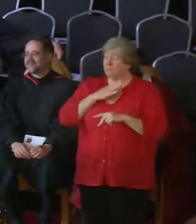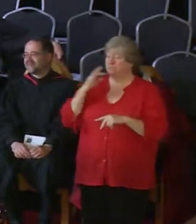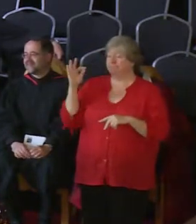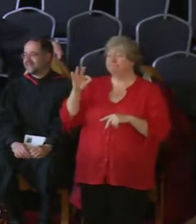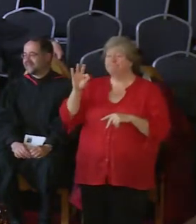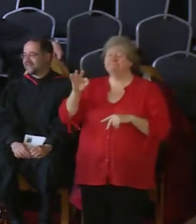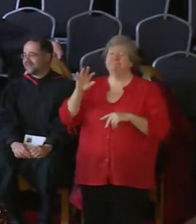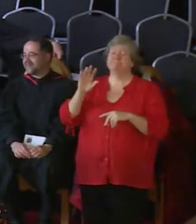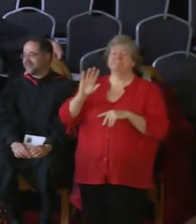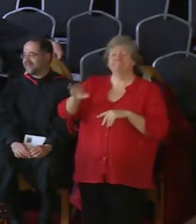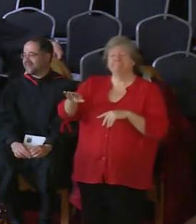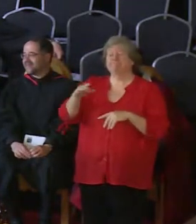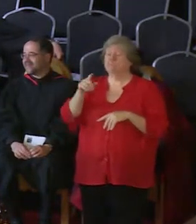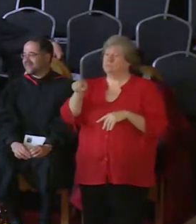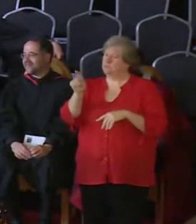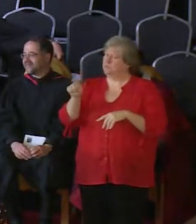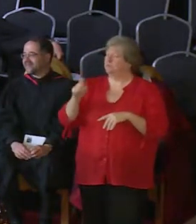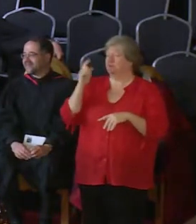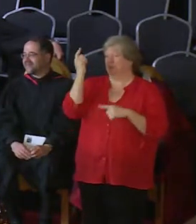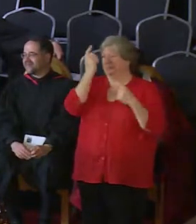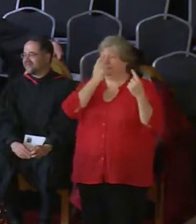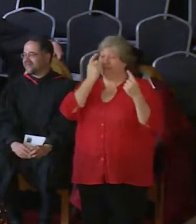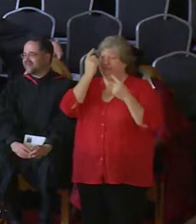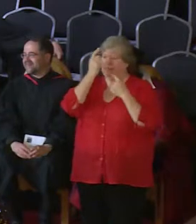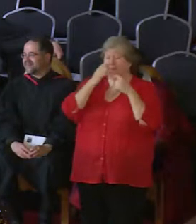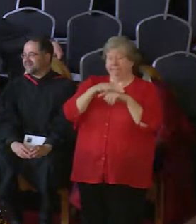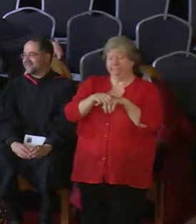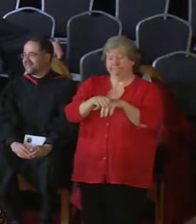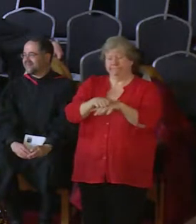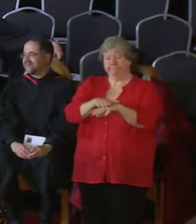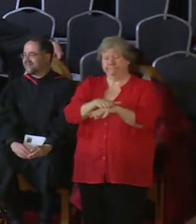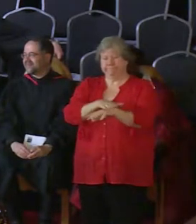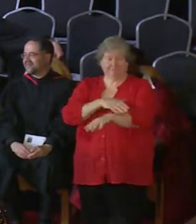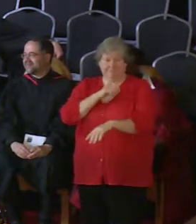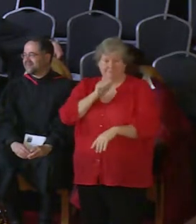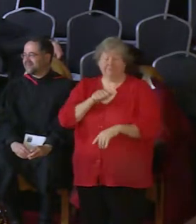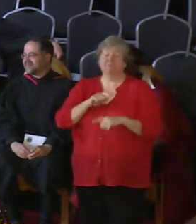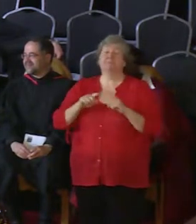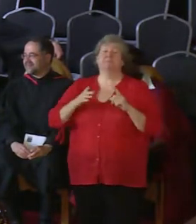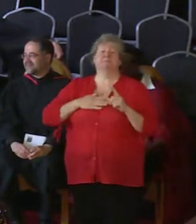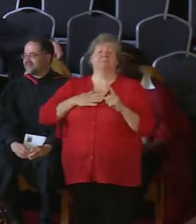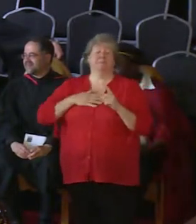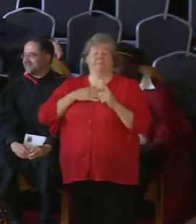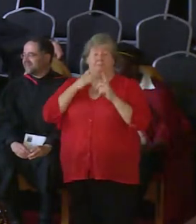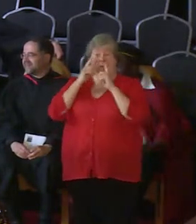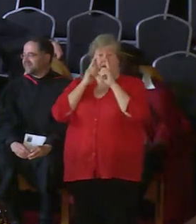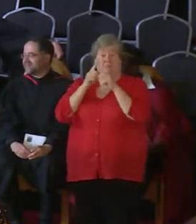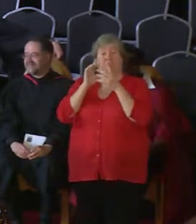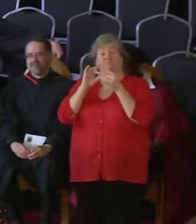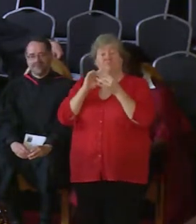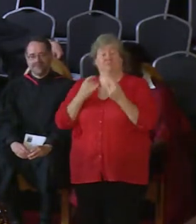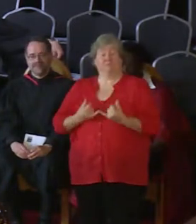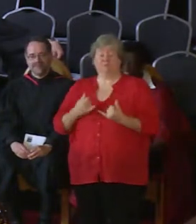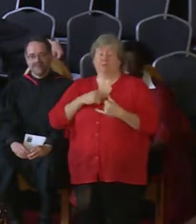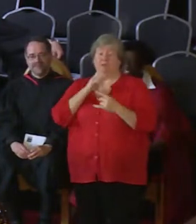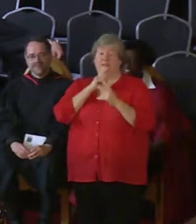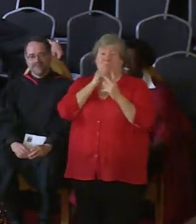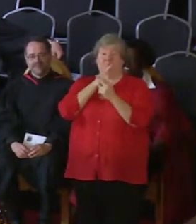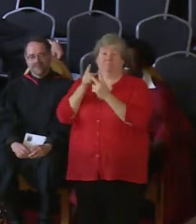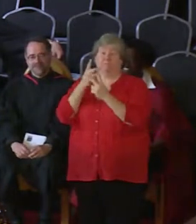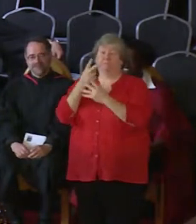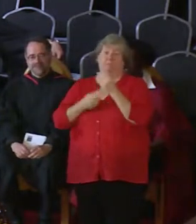to think slow. Think slow. But my main message today is twofold. Think fast and think